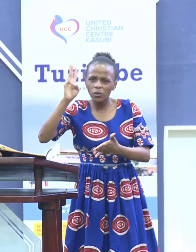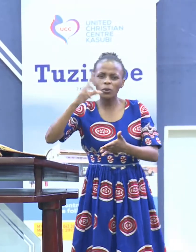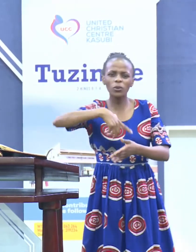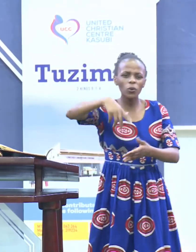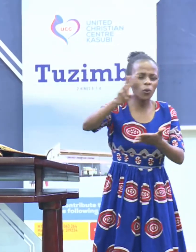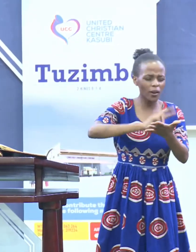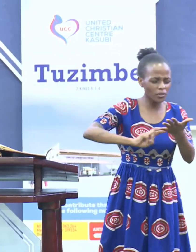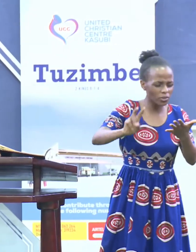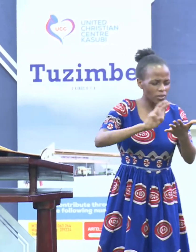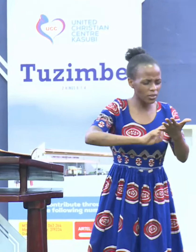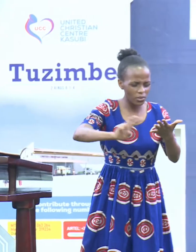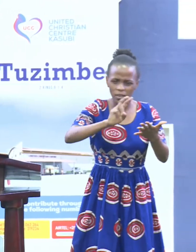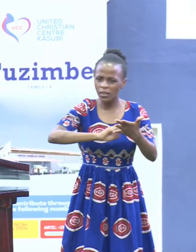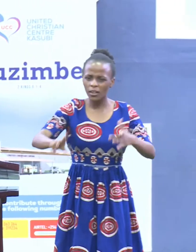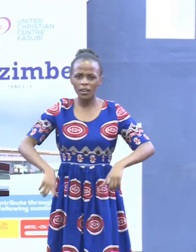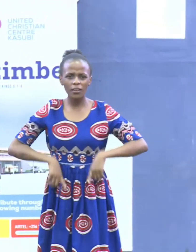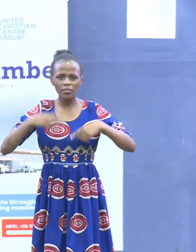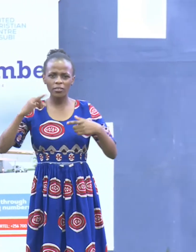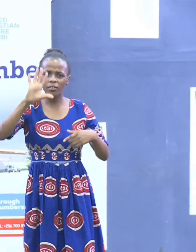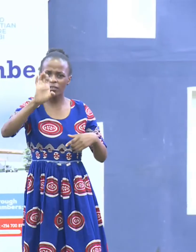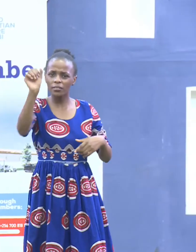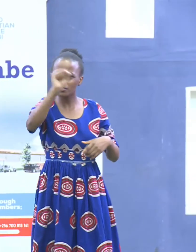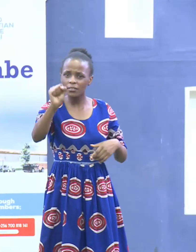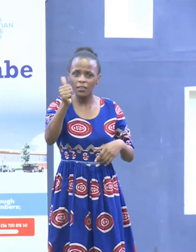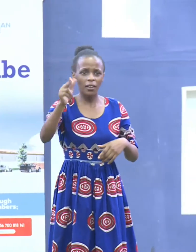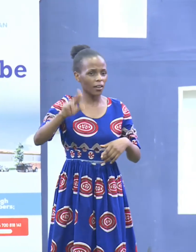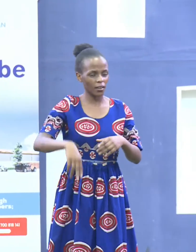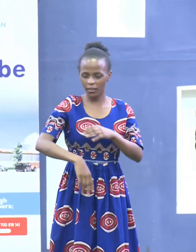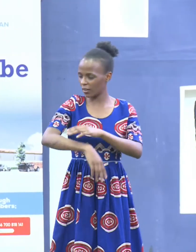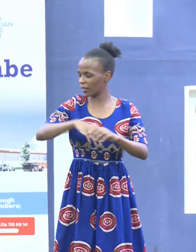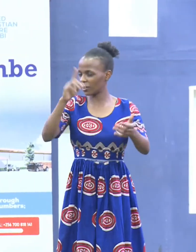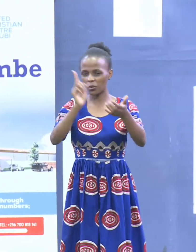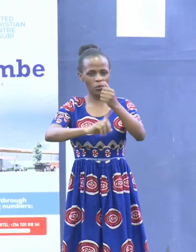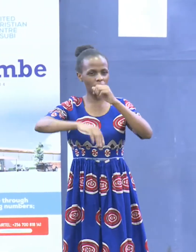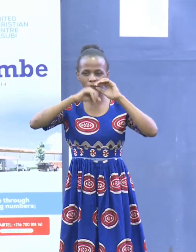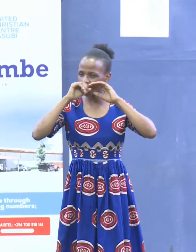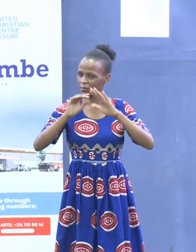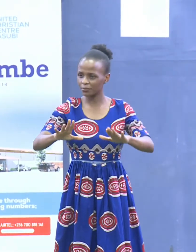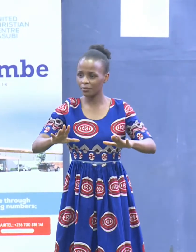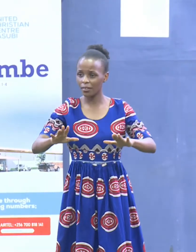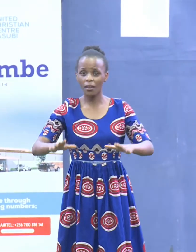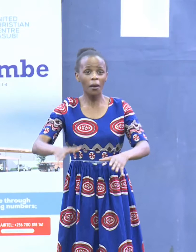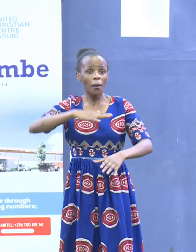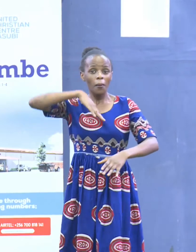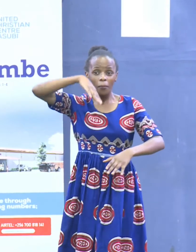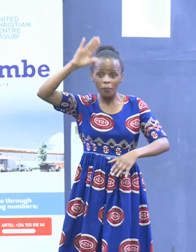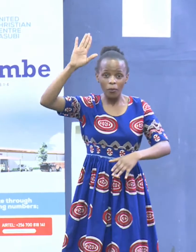Because if you go and read about the life of Esau, Esau got a blessing. Most of